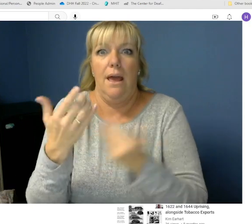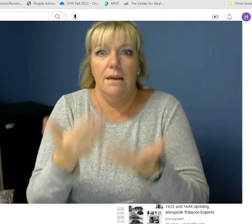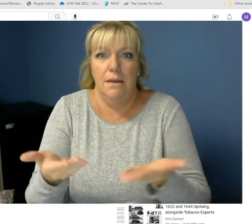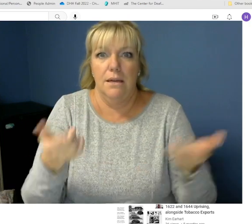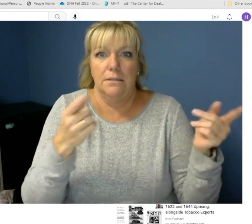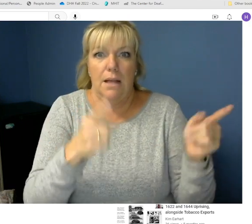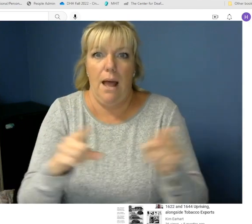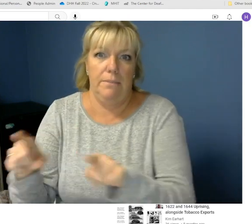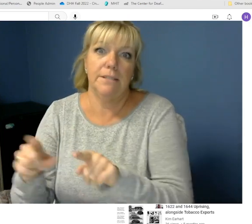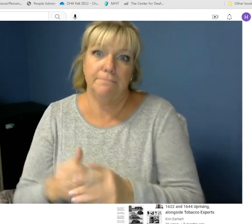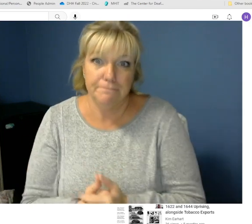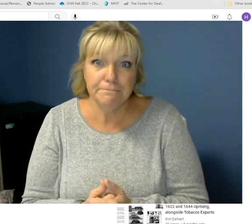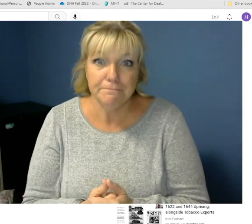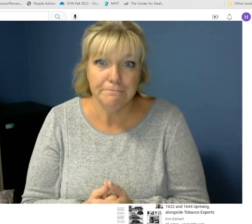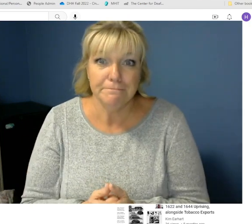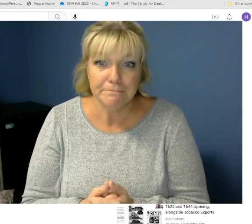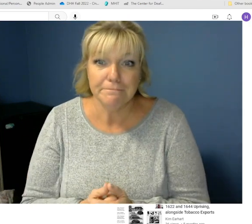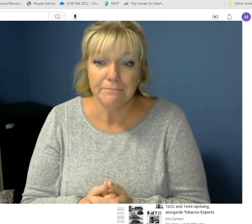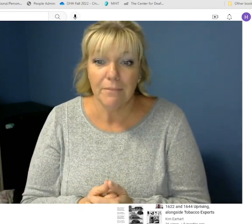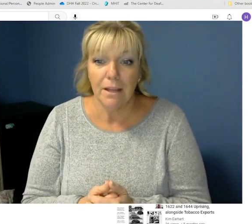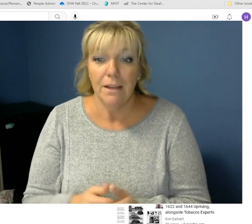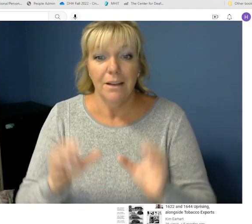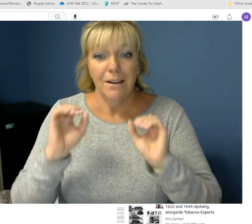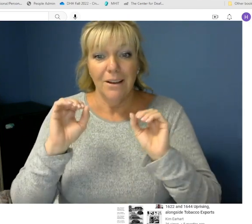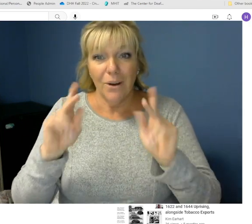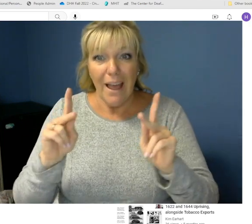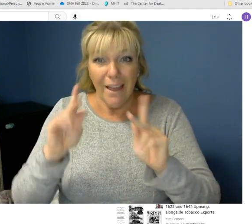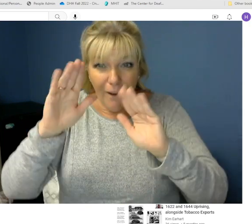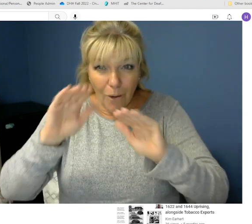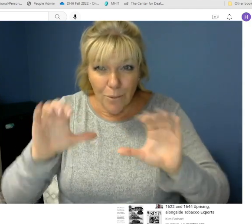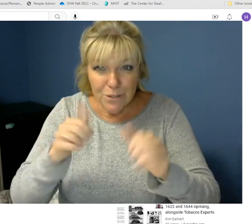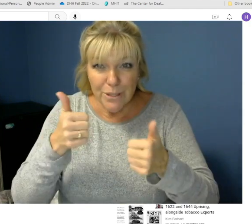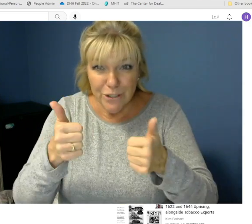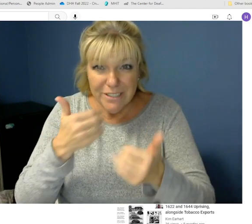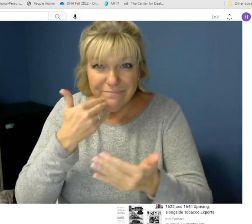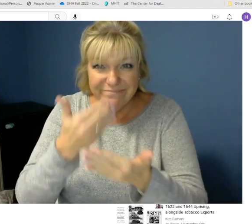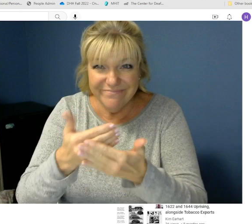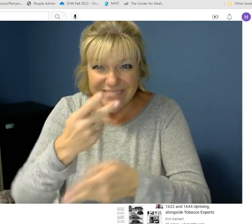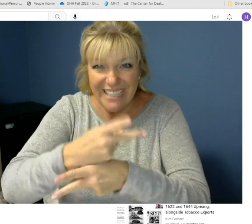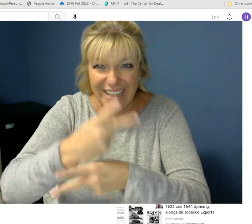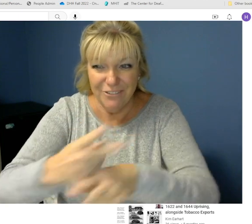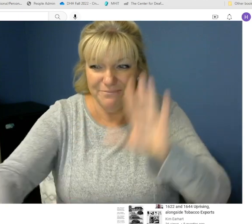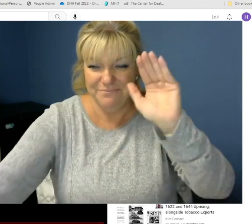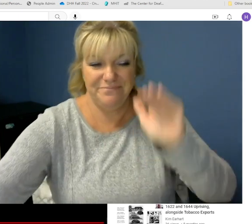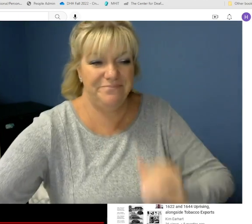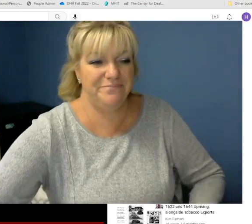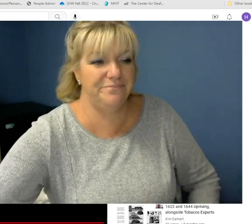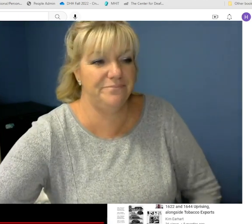the times in which we live. All right. I hope you're doing well. Take care.